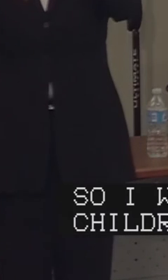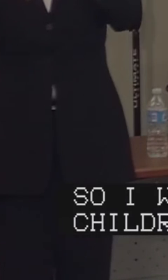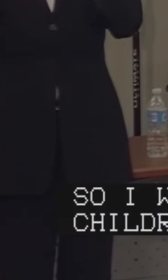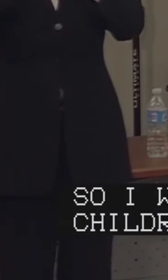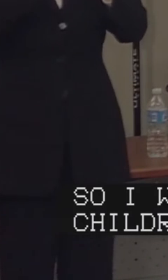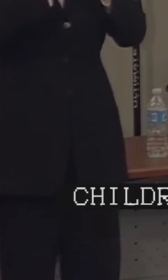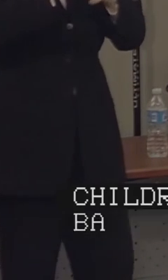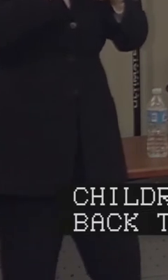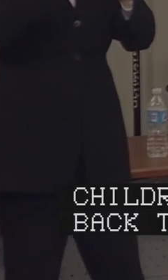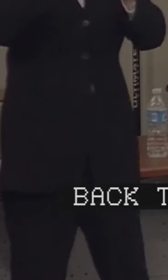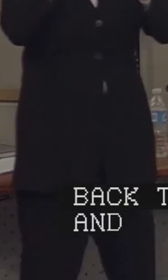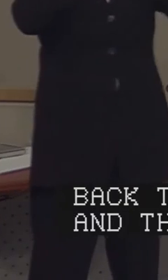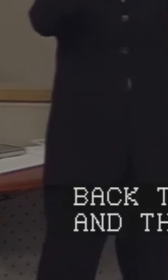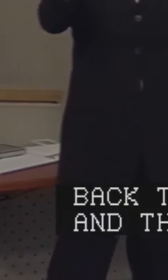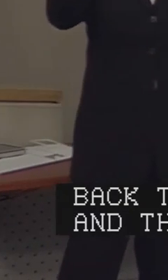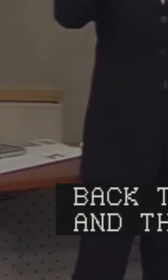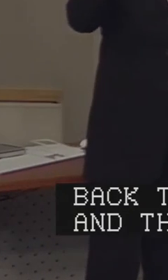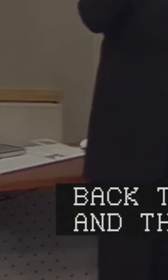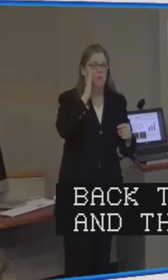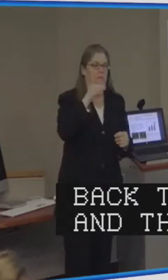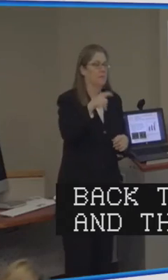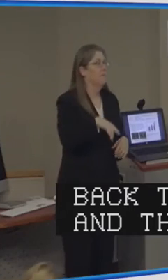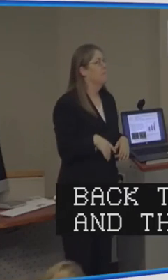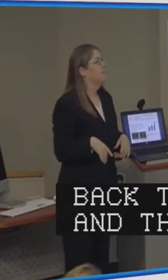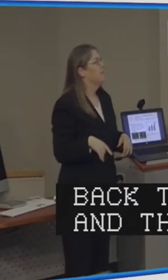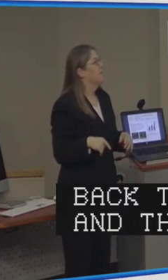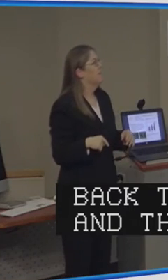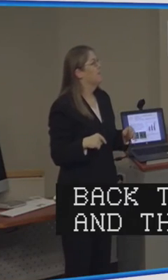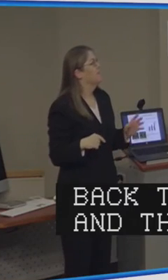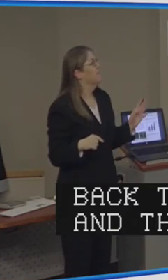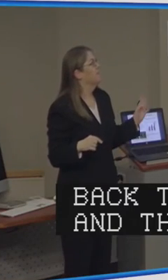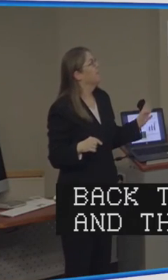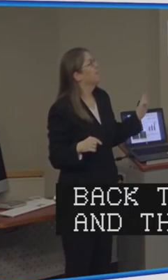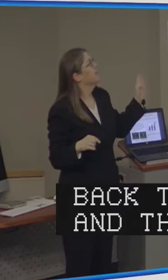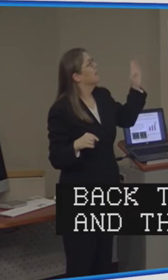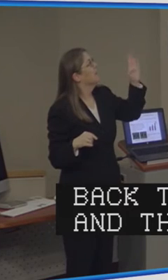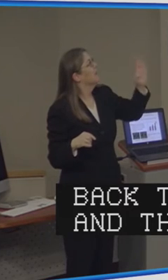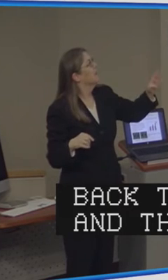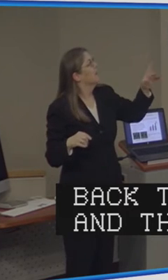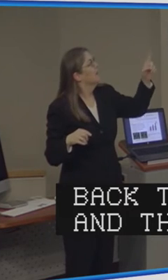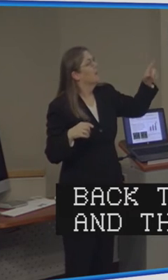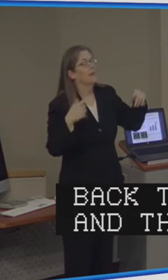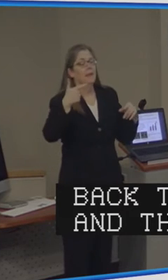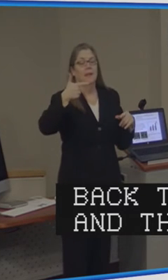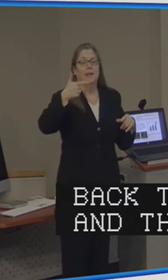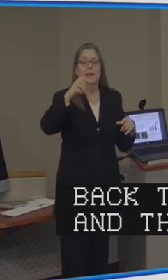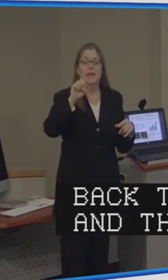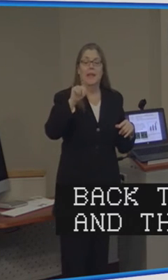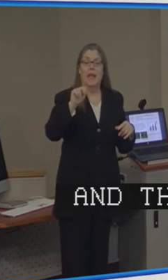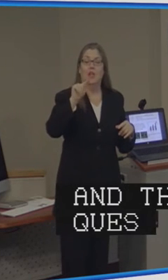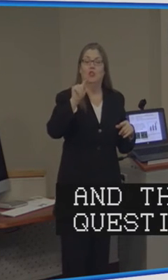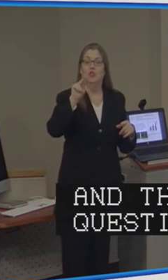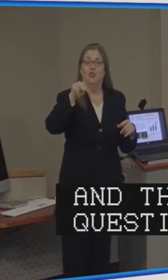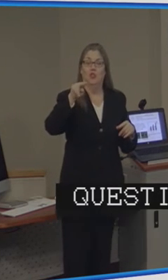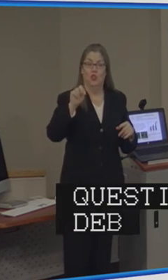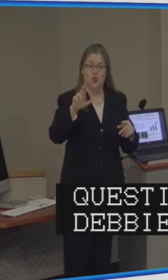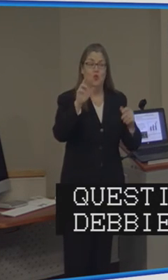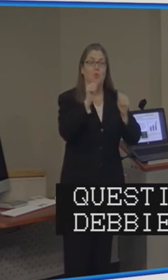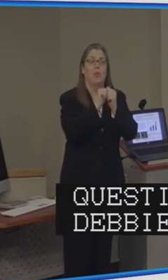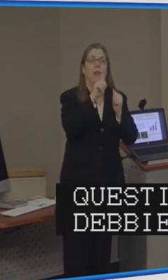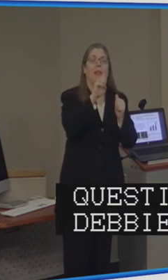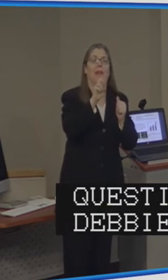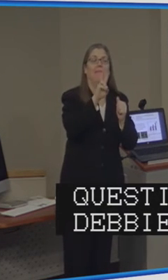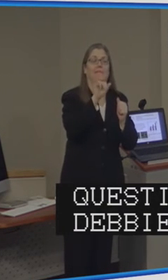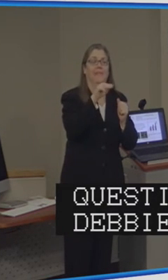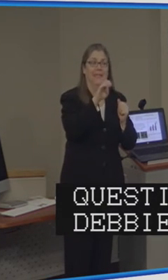questions. Deirdre Gentner is our expert in analogy, and one of the things that she and Susan Levine have done in the Chicago